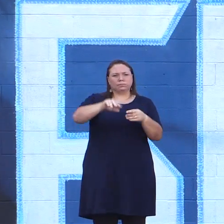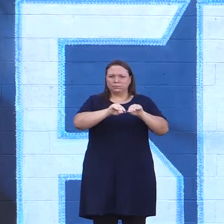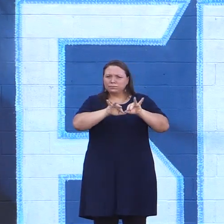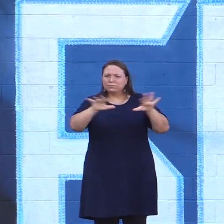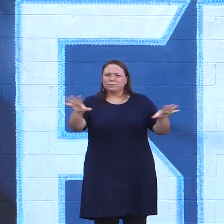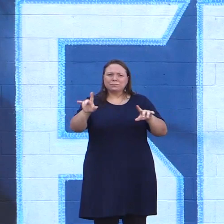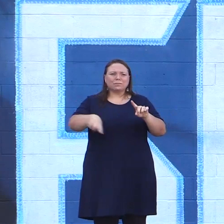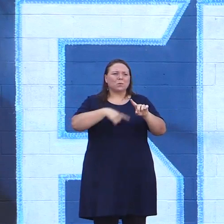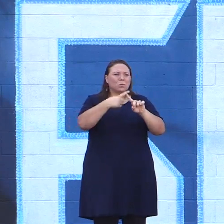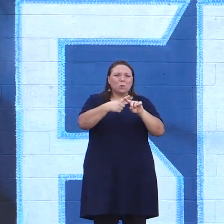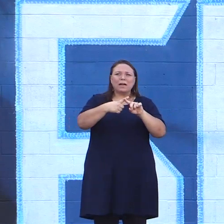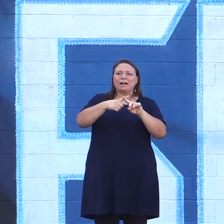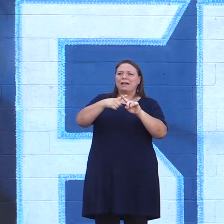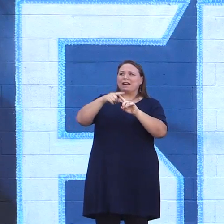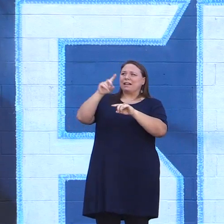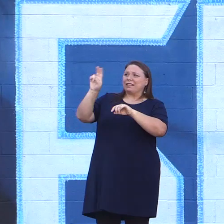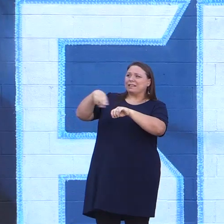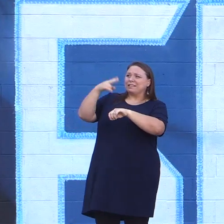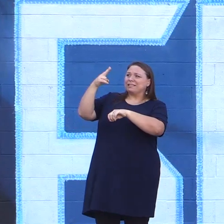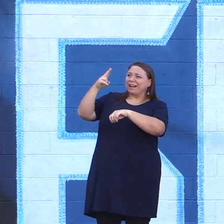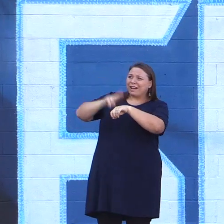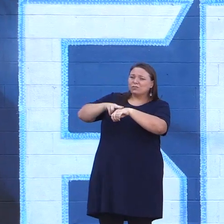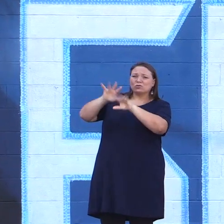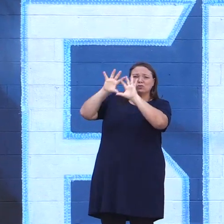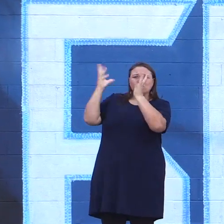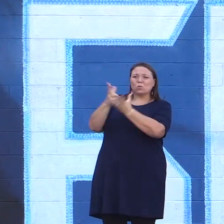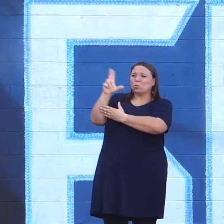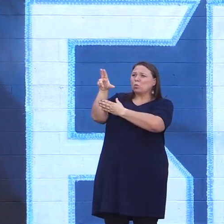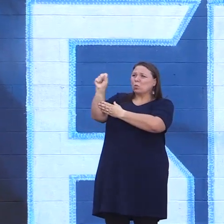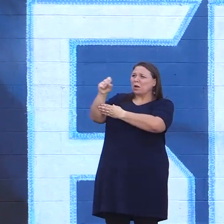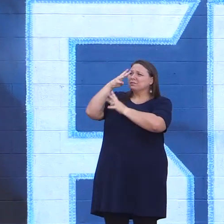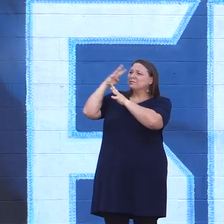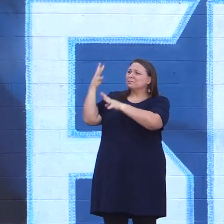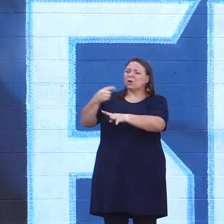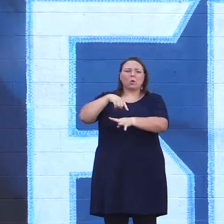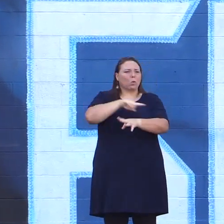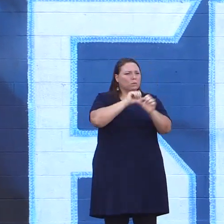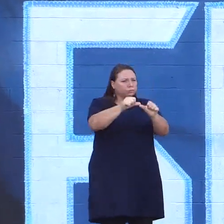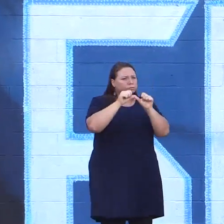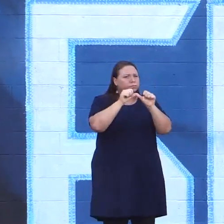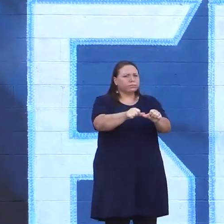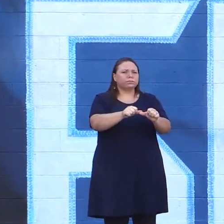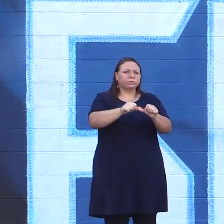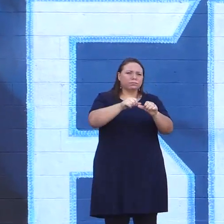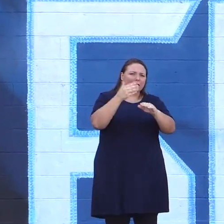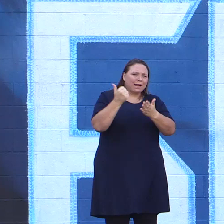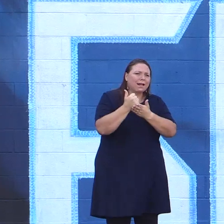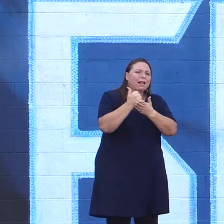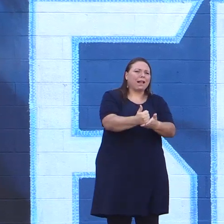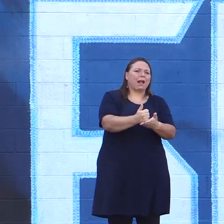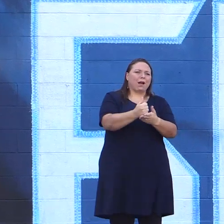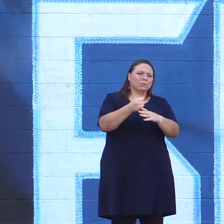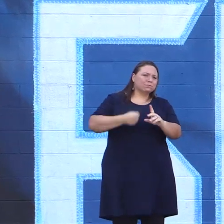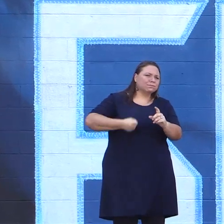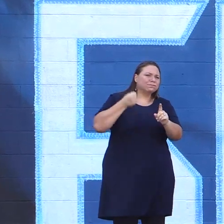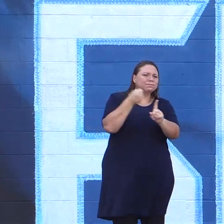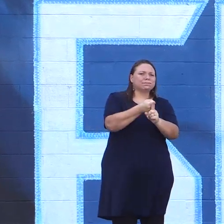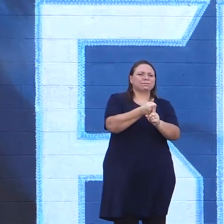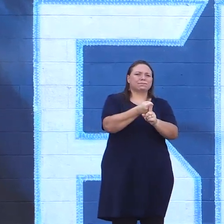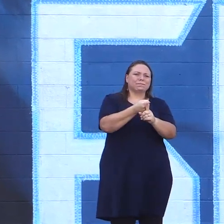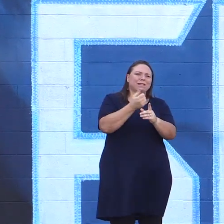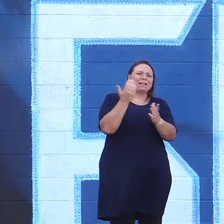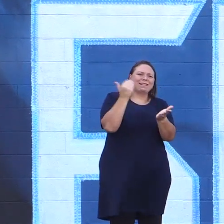of a coordinated national COVID-19 response. And the success of our coronavirus response is a